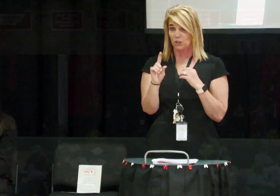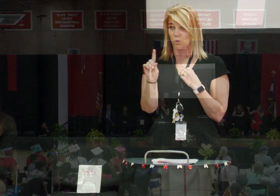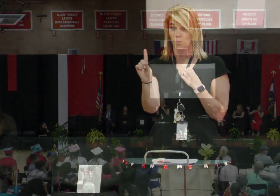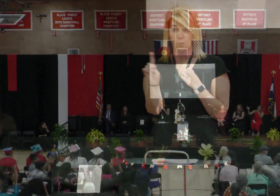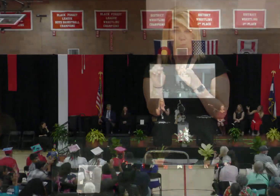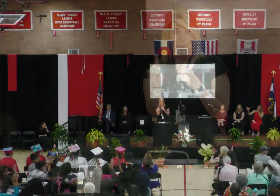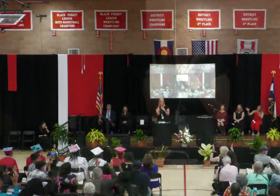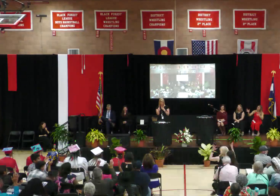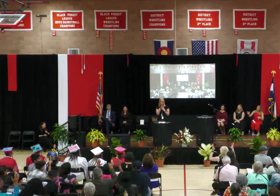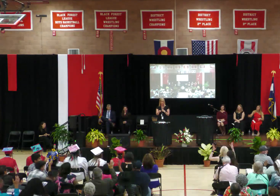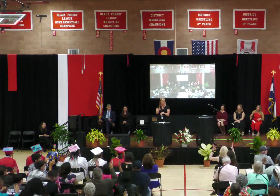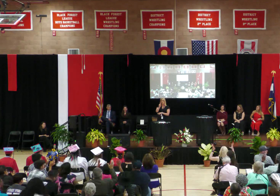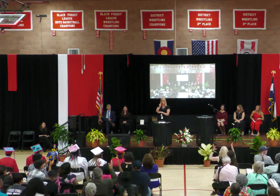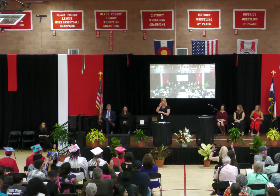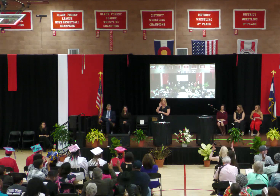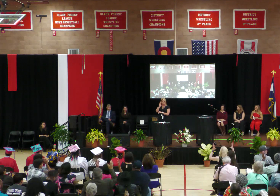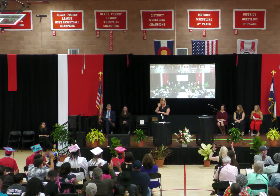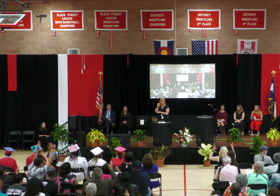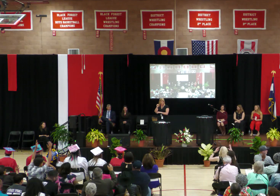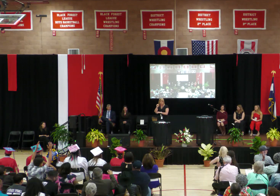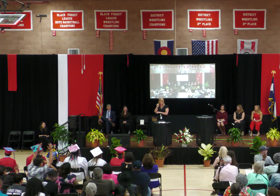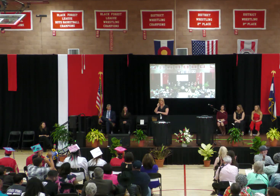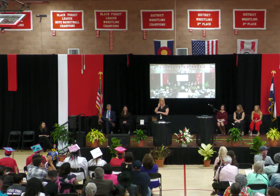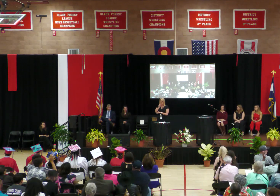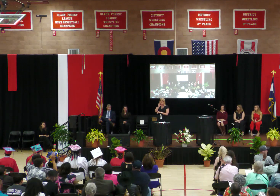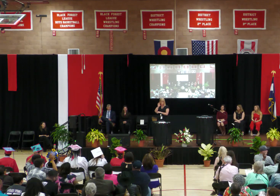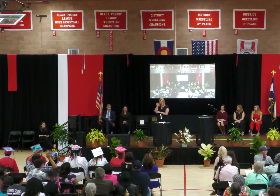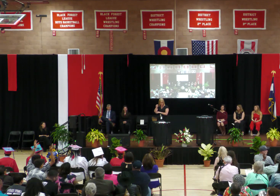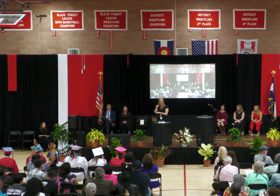She is a teacher at UCCS.